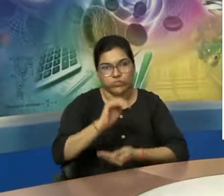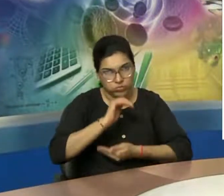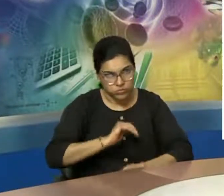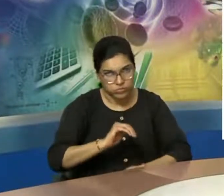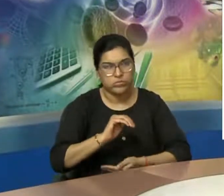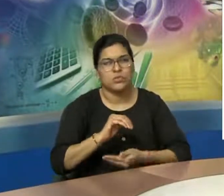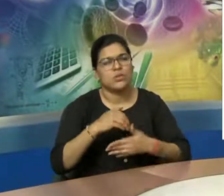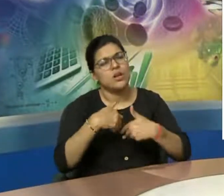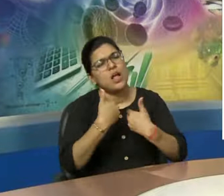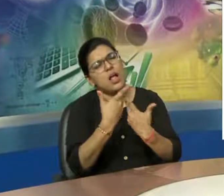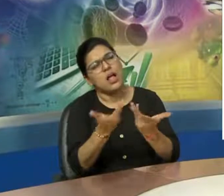Offspring.